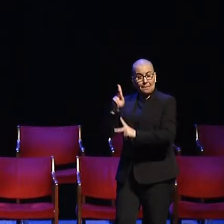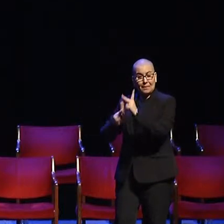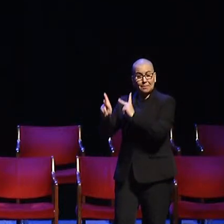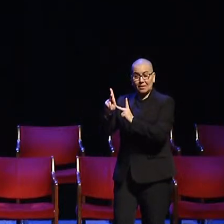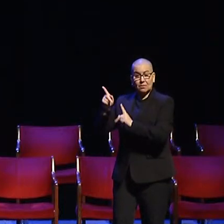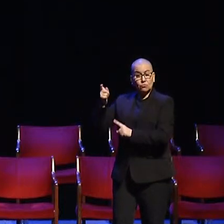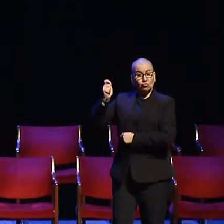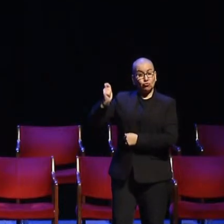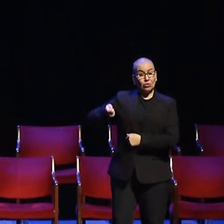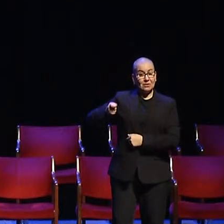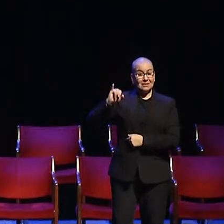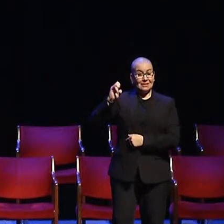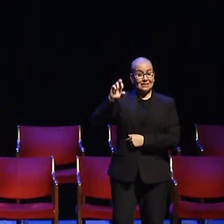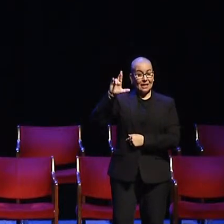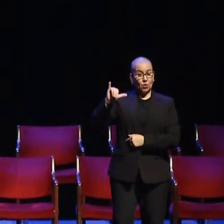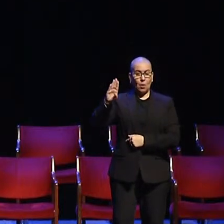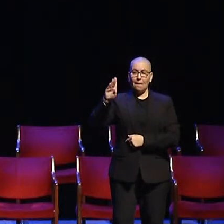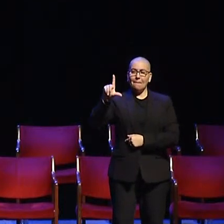Blackwell.